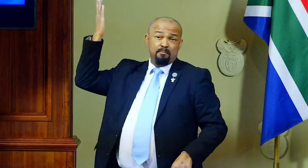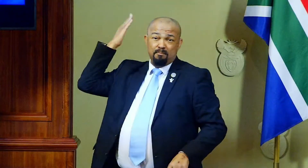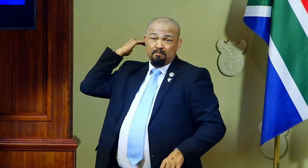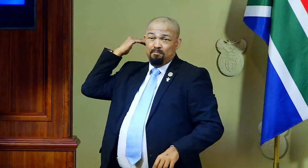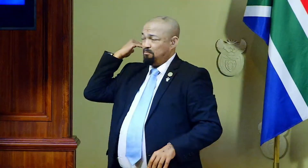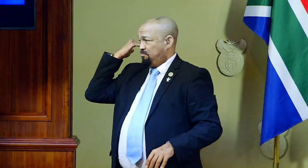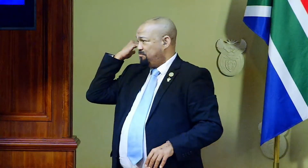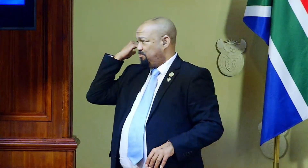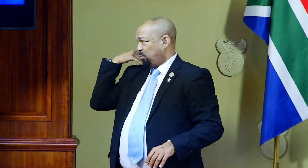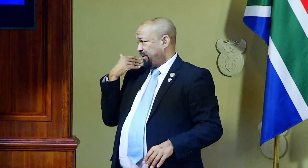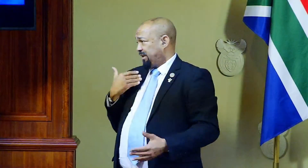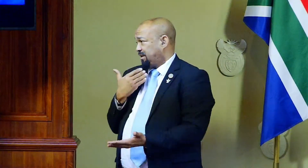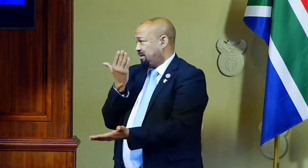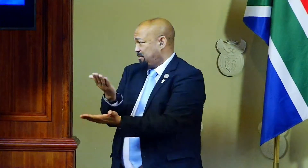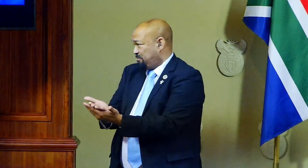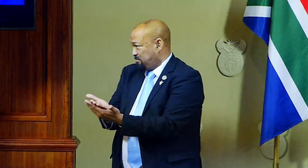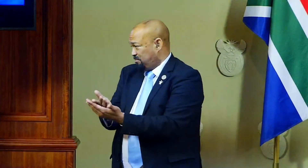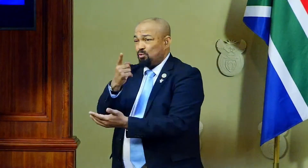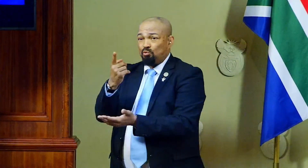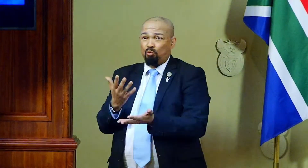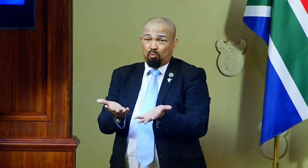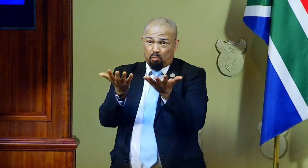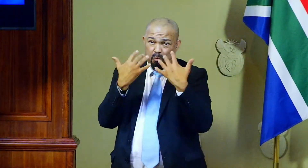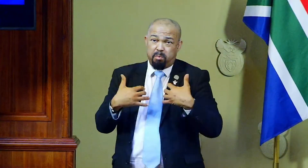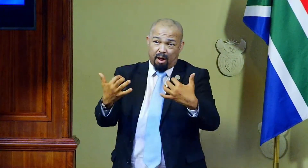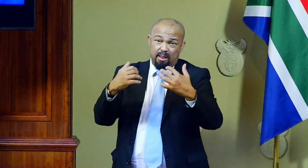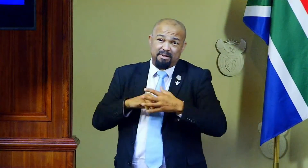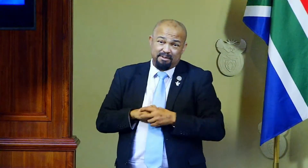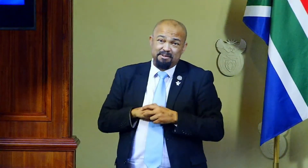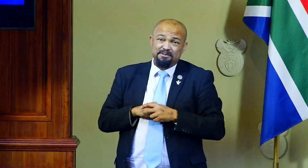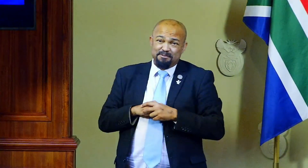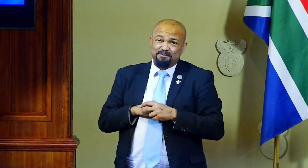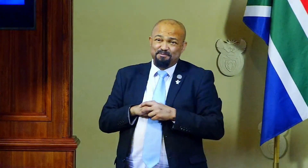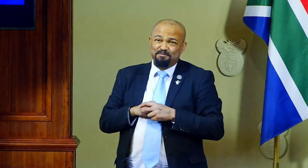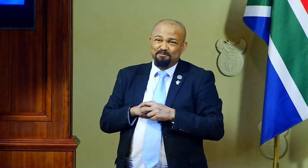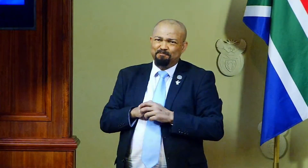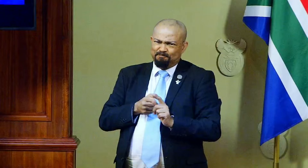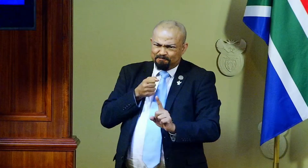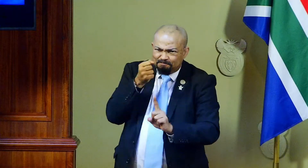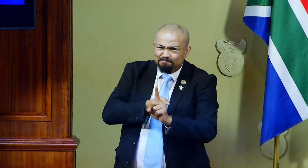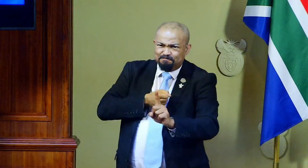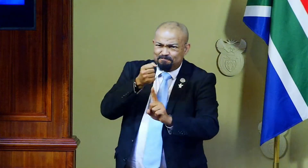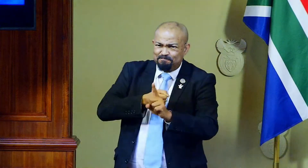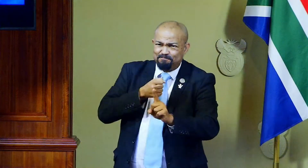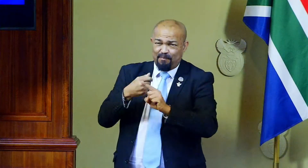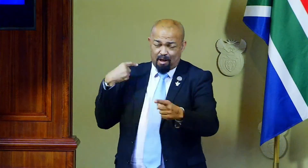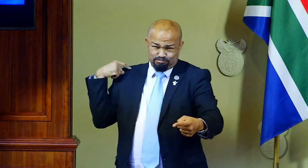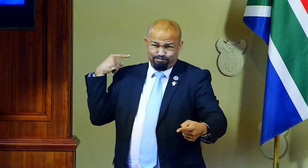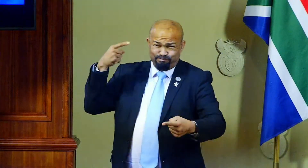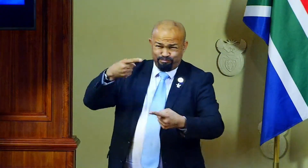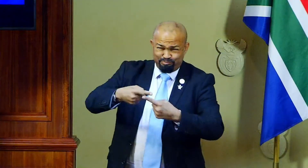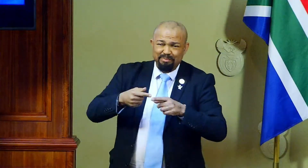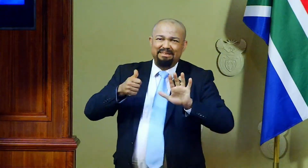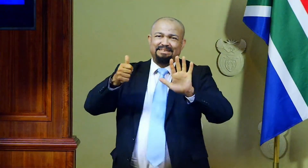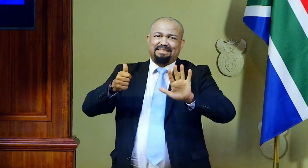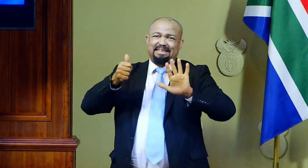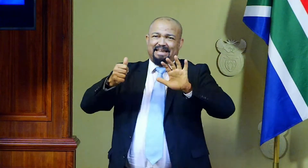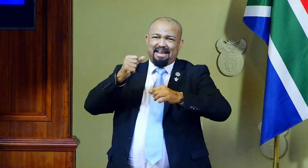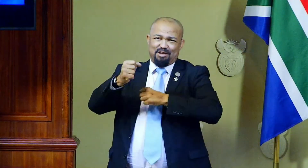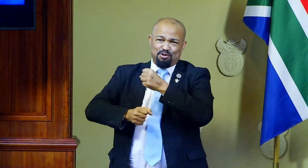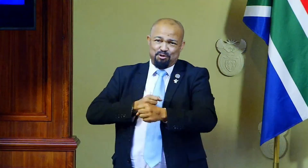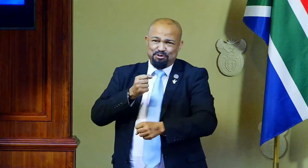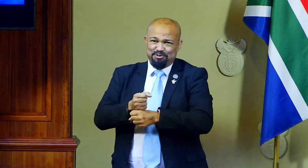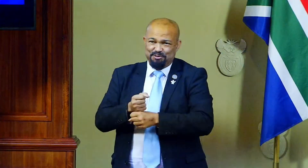their journey in 2007 in making this day a reality.